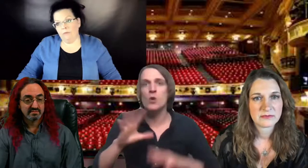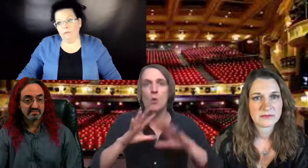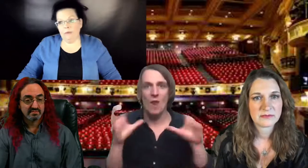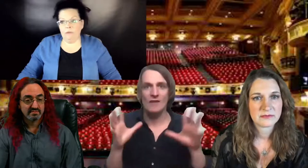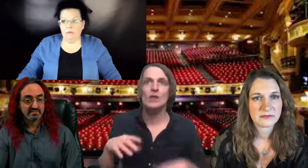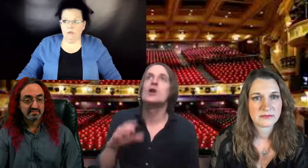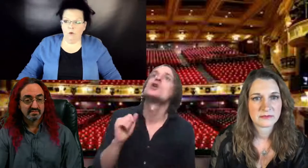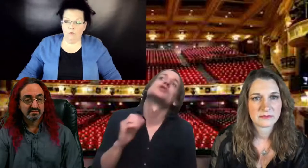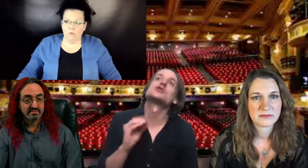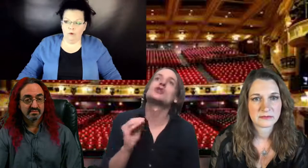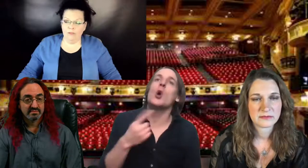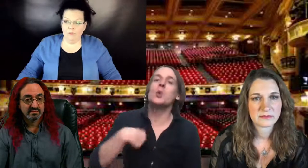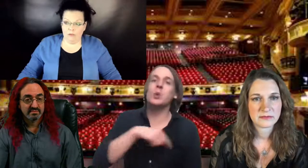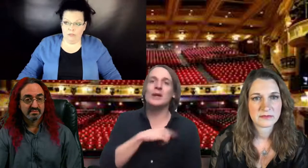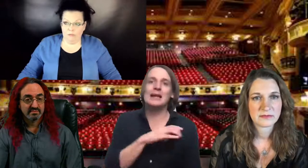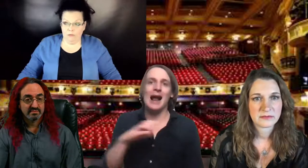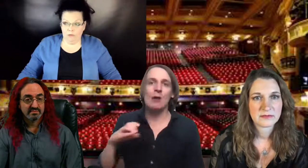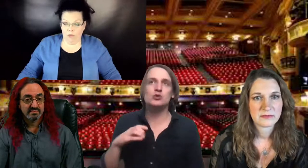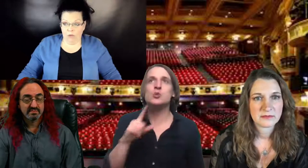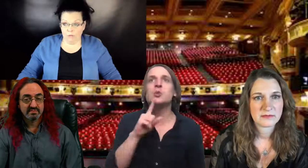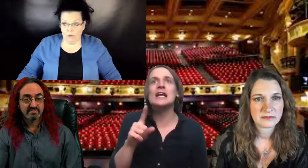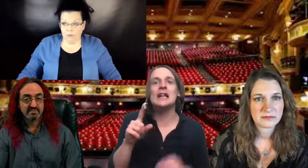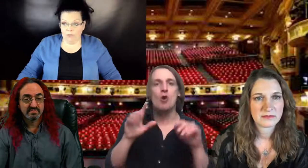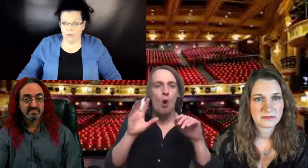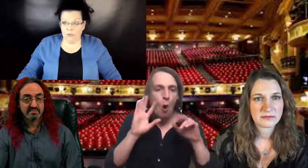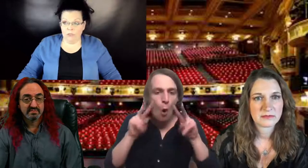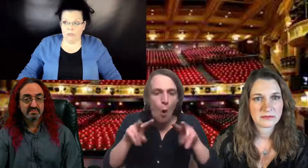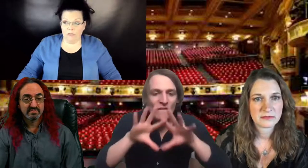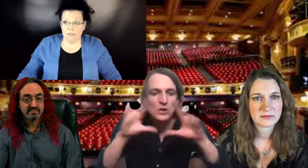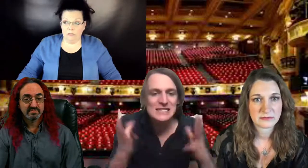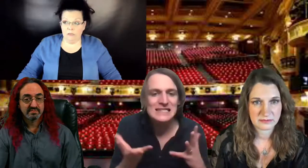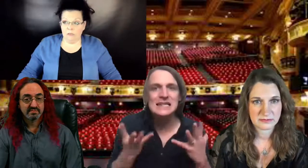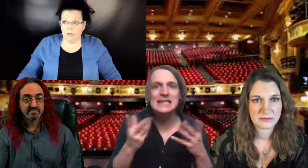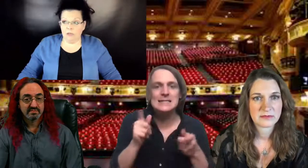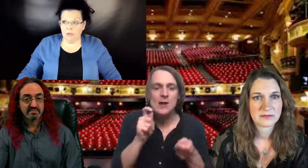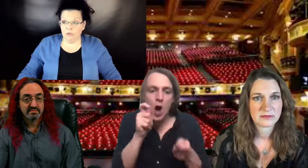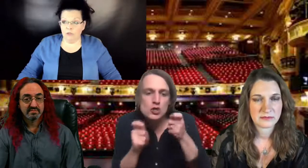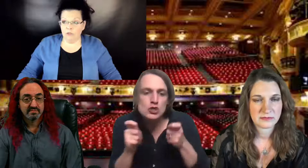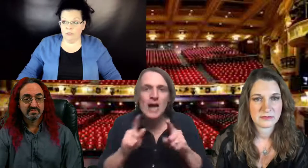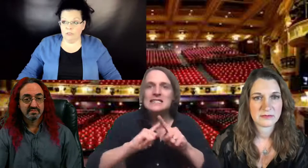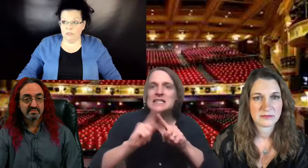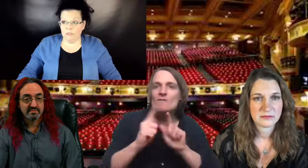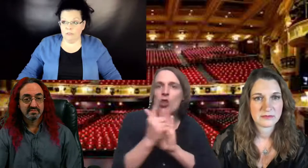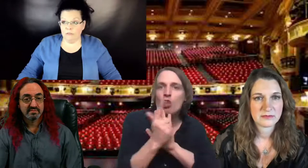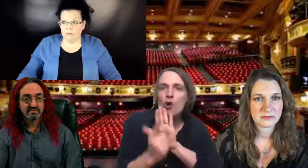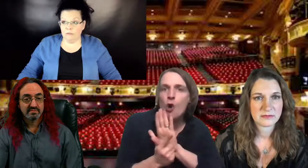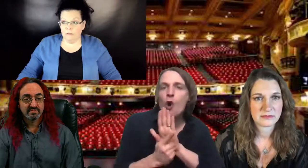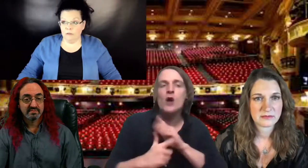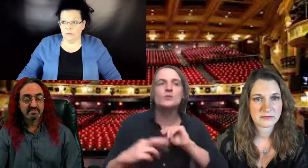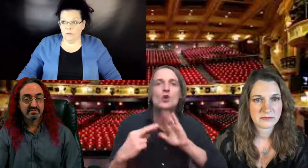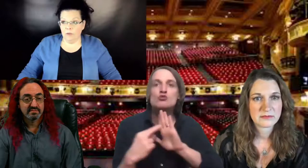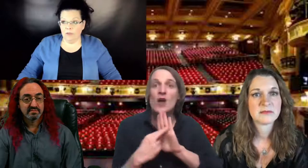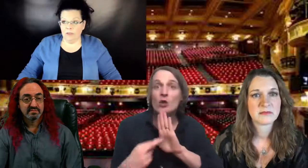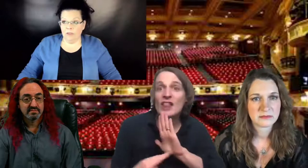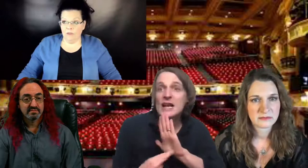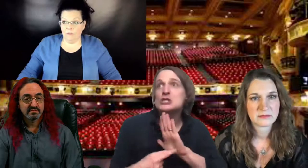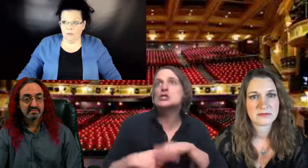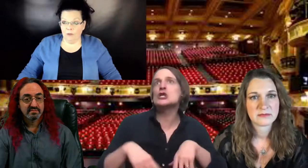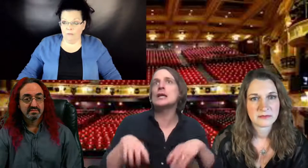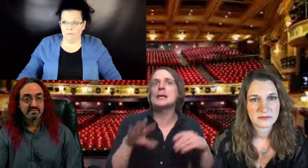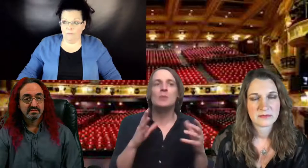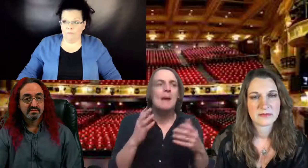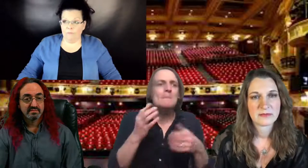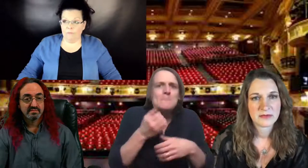Broadway, maybe, you know, wherever on Broadway. So the council is a variety